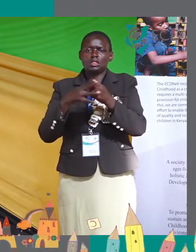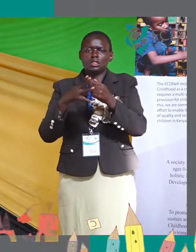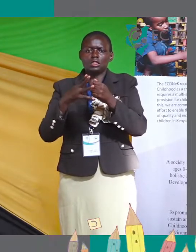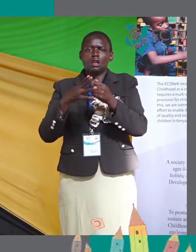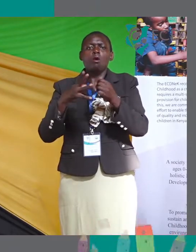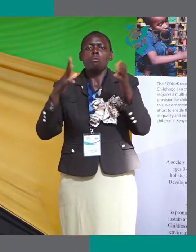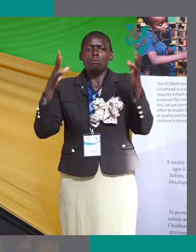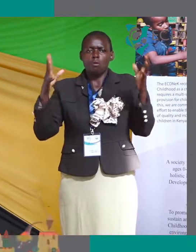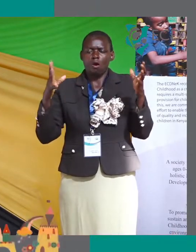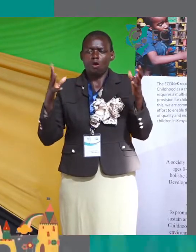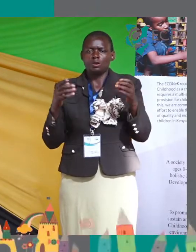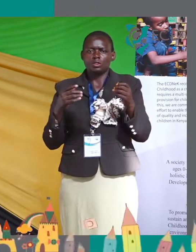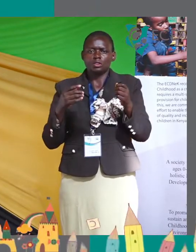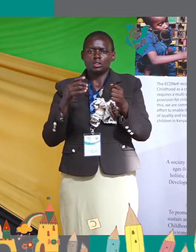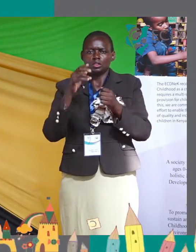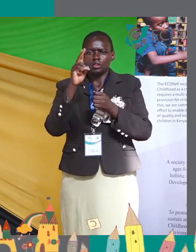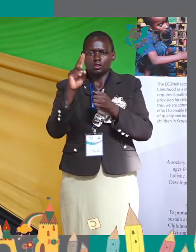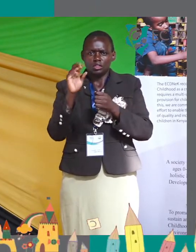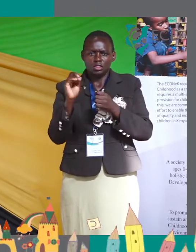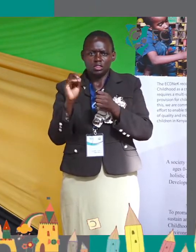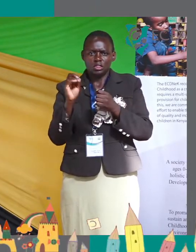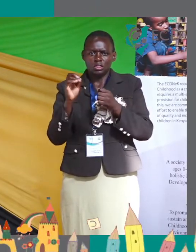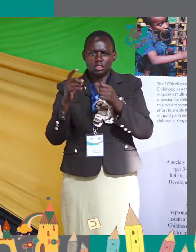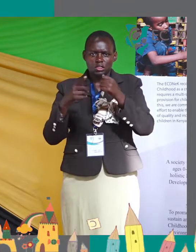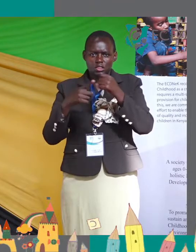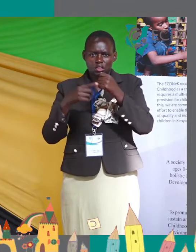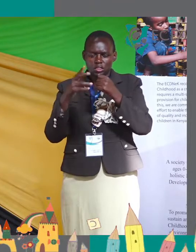The 2016-2017,